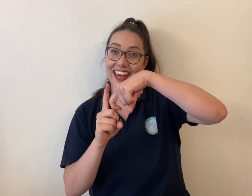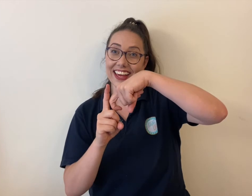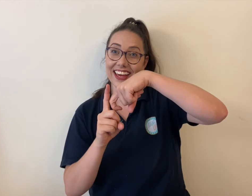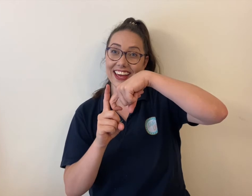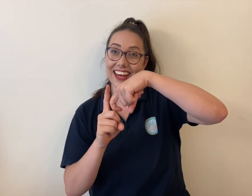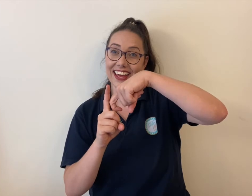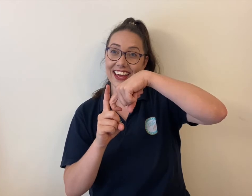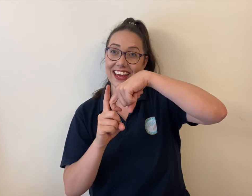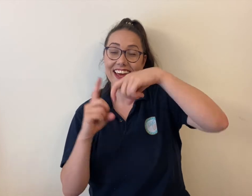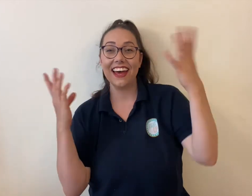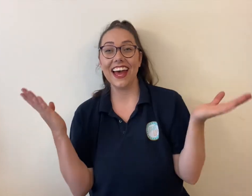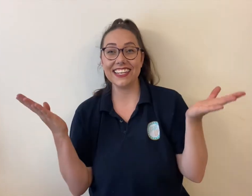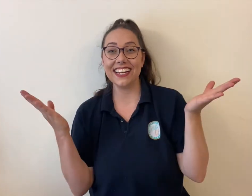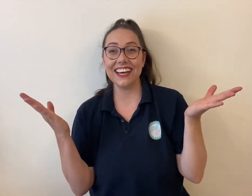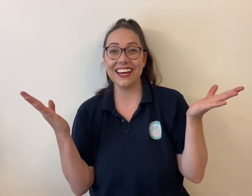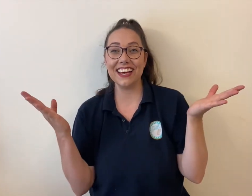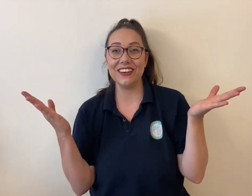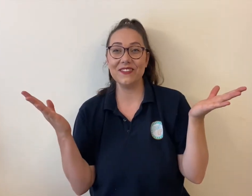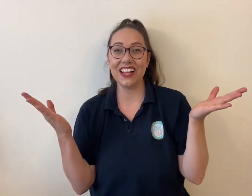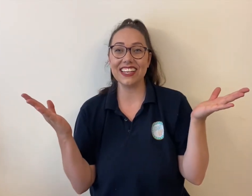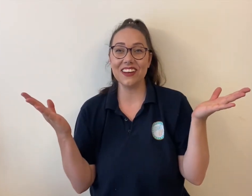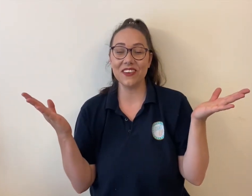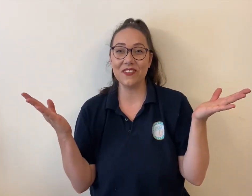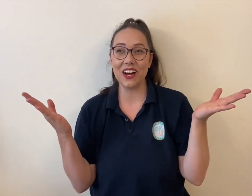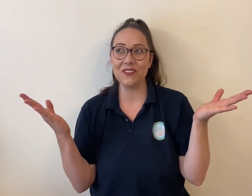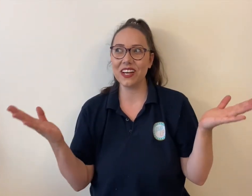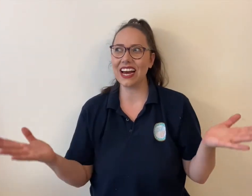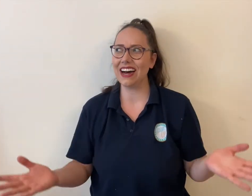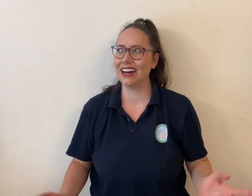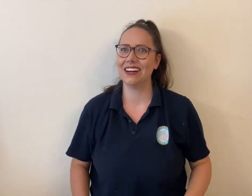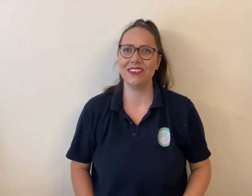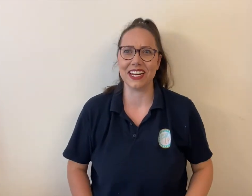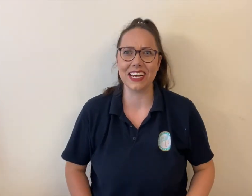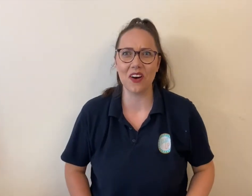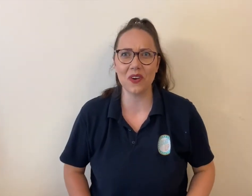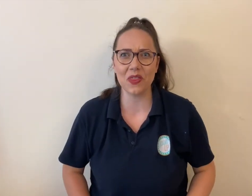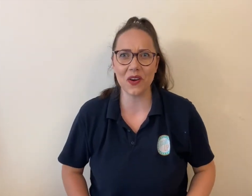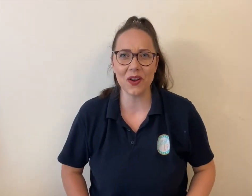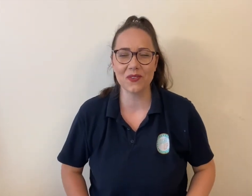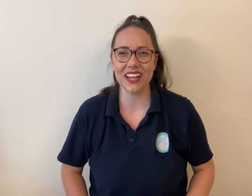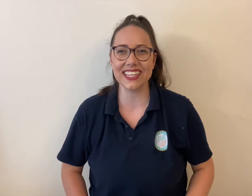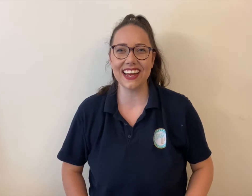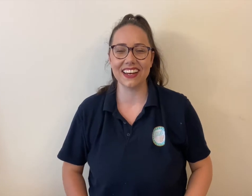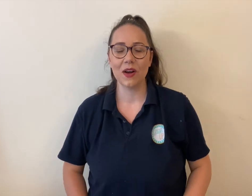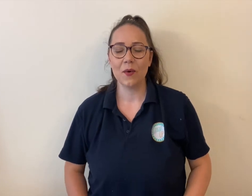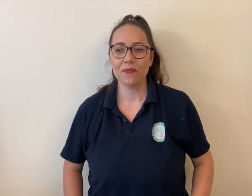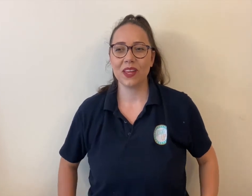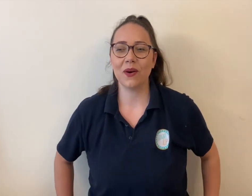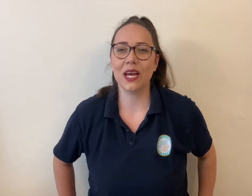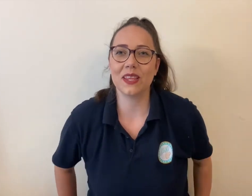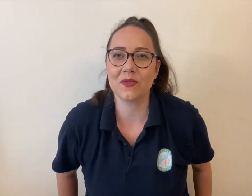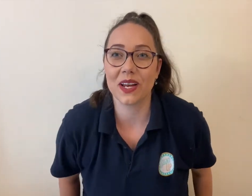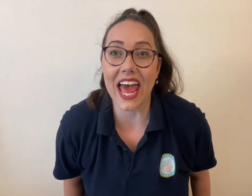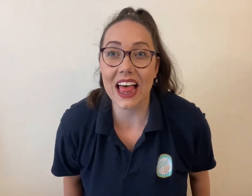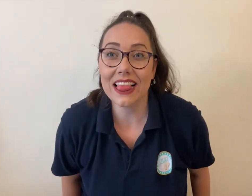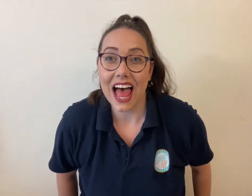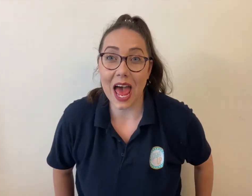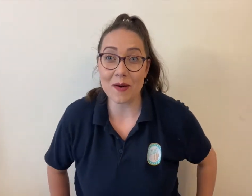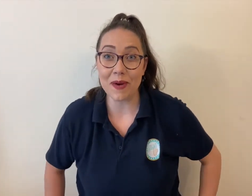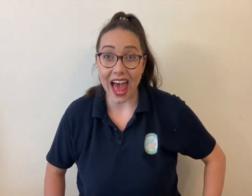K. Excellent! Well done, everyone. We're nearly halfway through. Well done. Now I like this one, L, M,